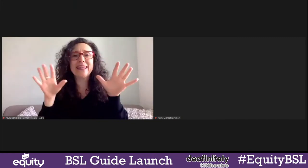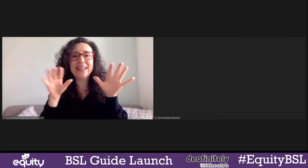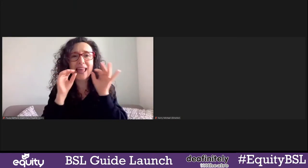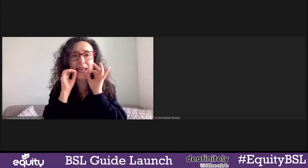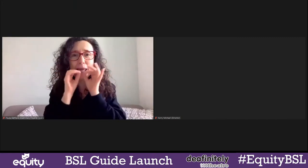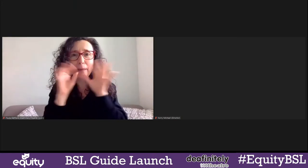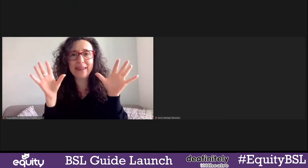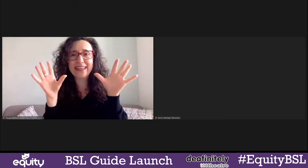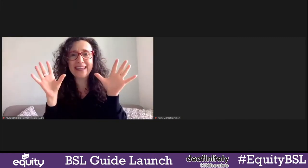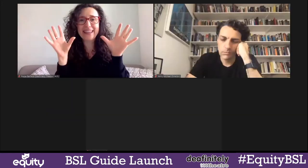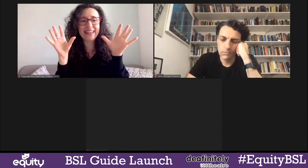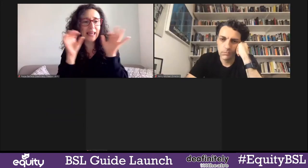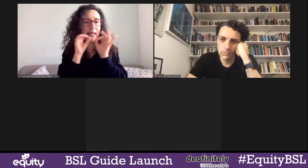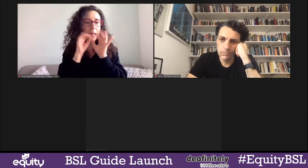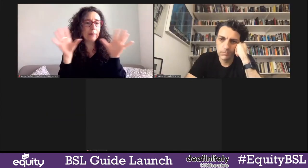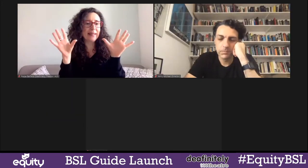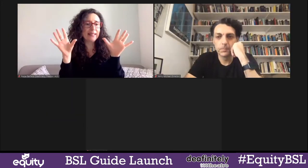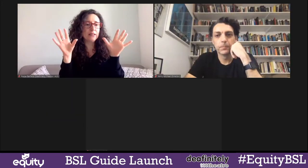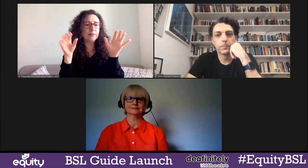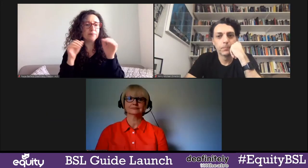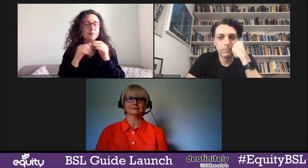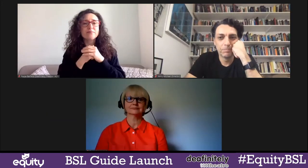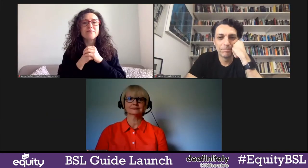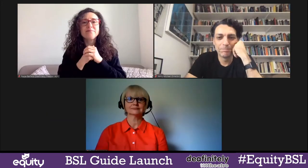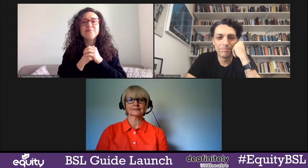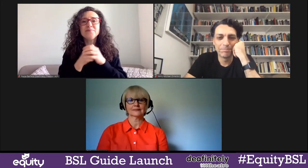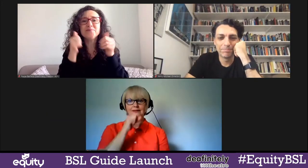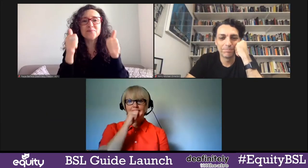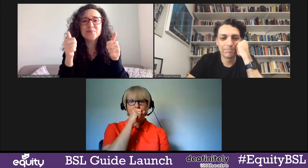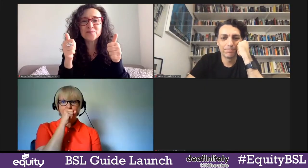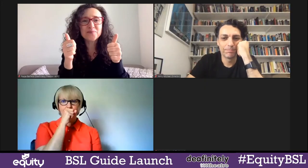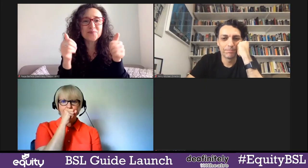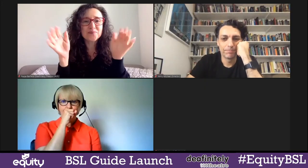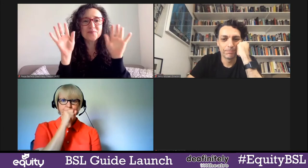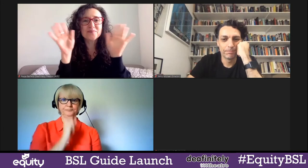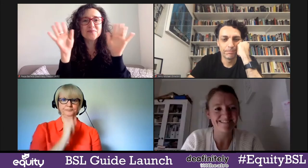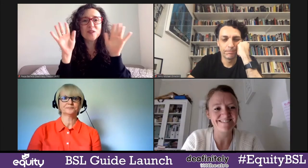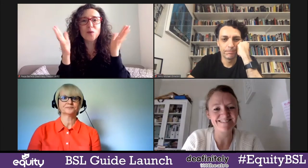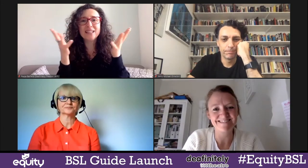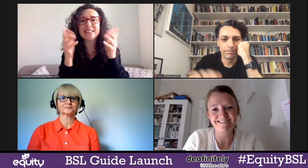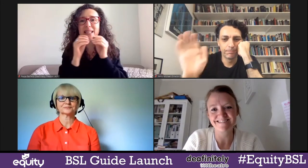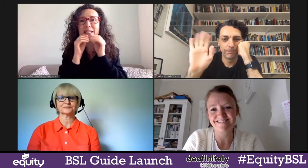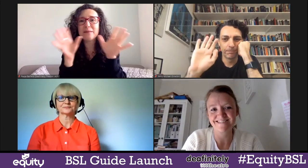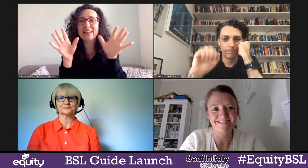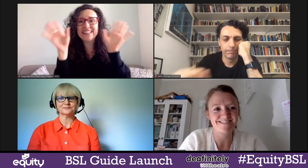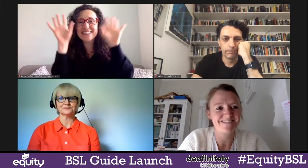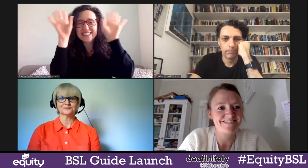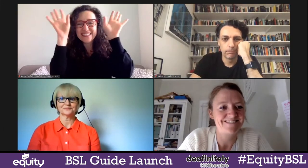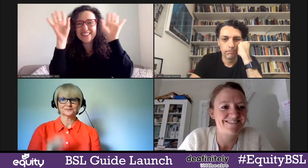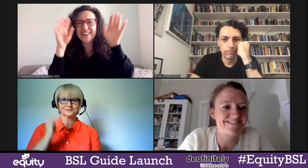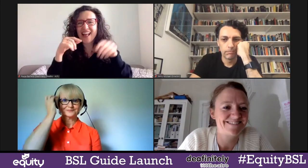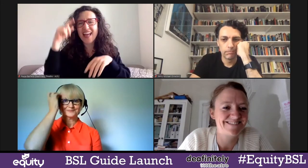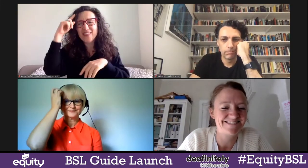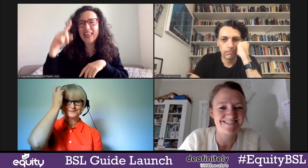Amy, wrong sign name, a different Amy there, but for Kerry and Amy, thank you so much, both of you, for popping